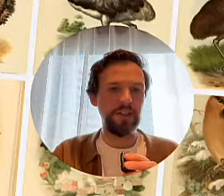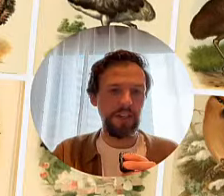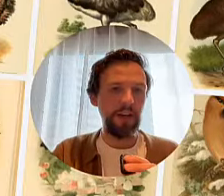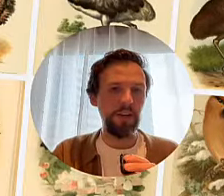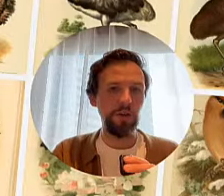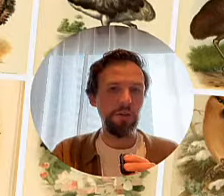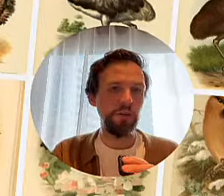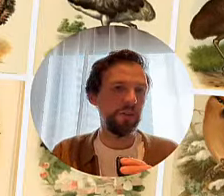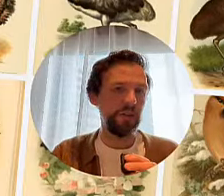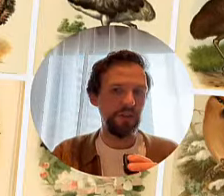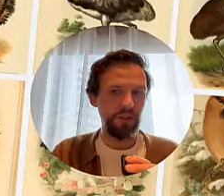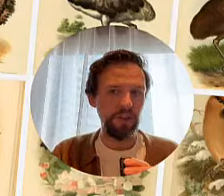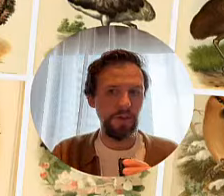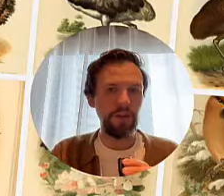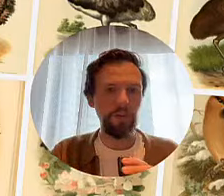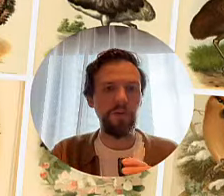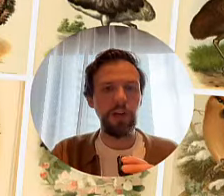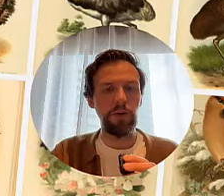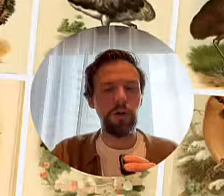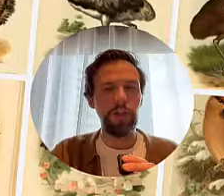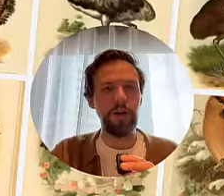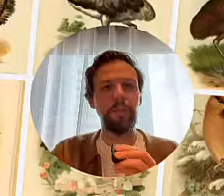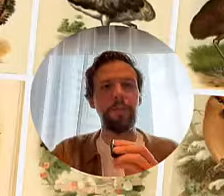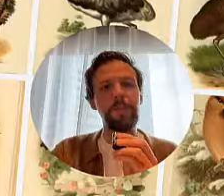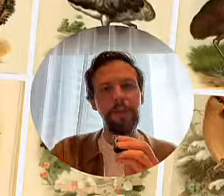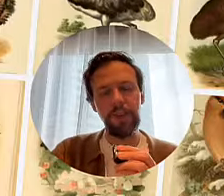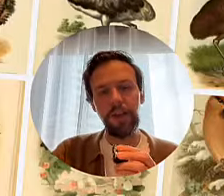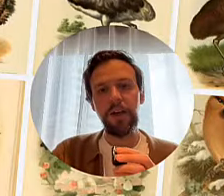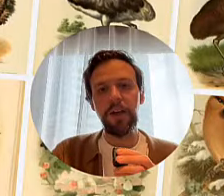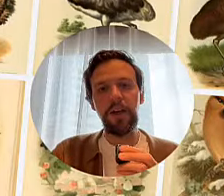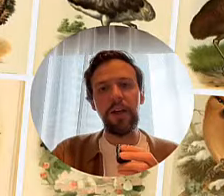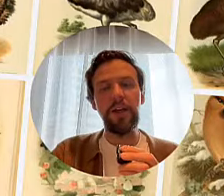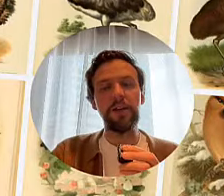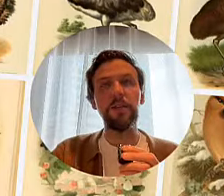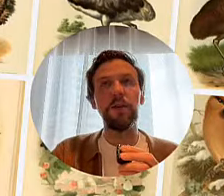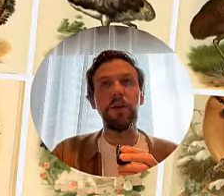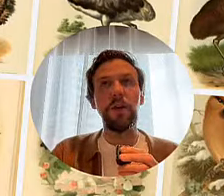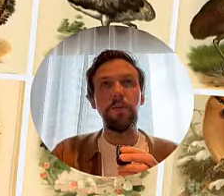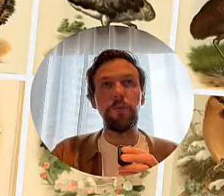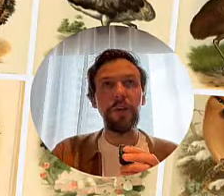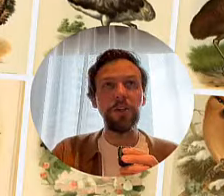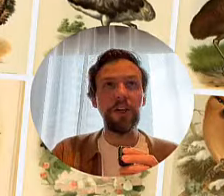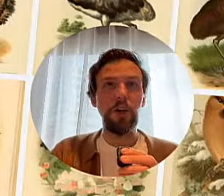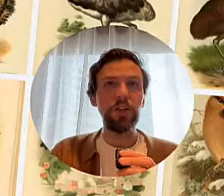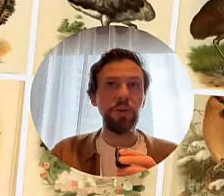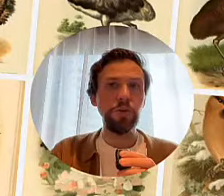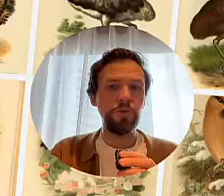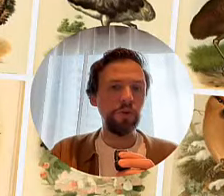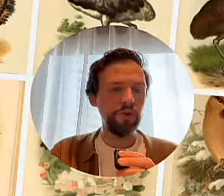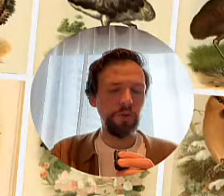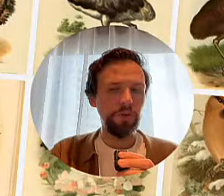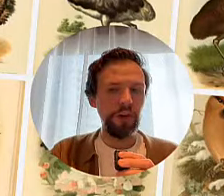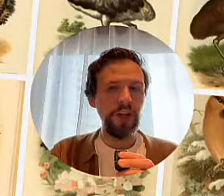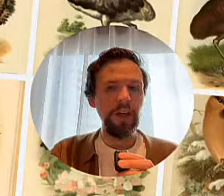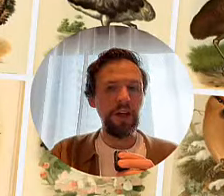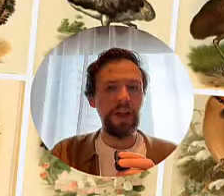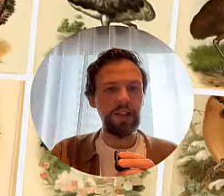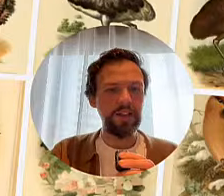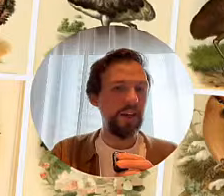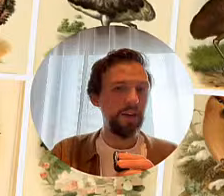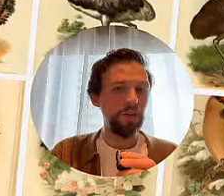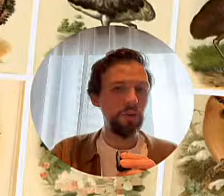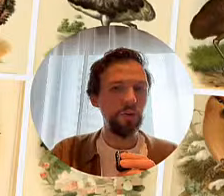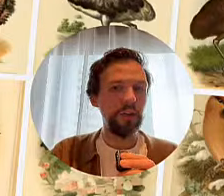organizations and scan in those books and just make them available online. And because I got those books for free,